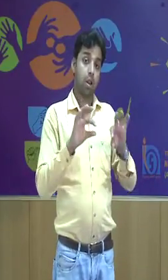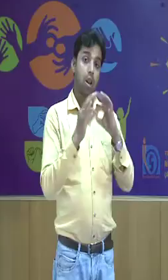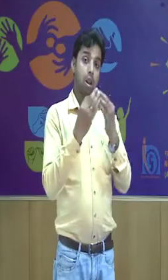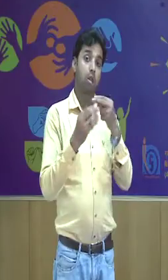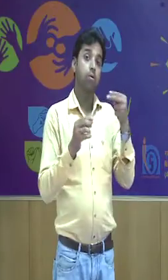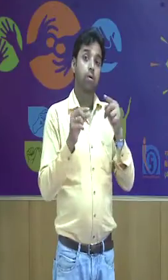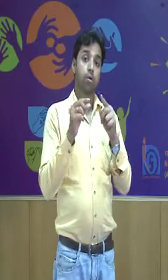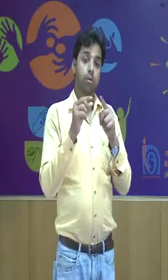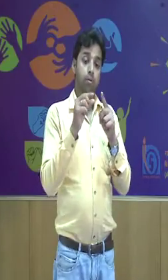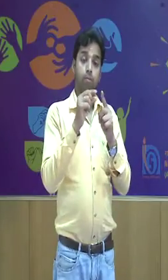and